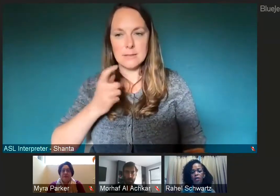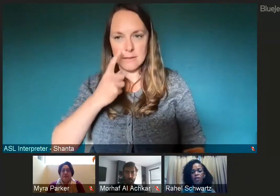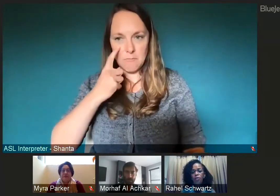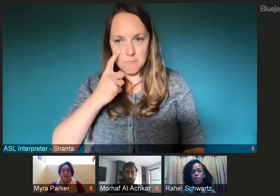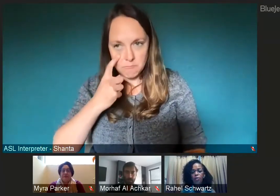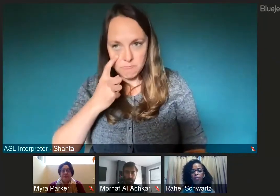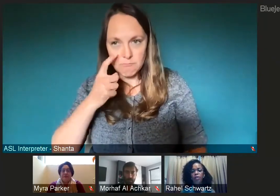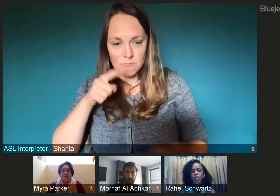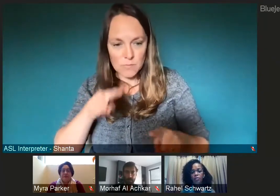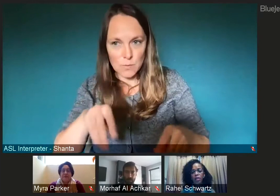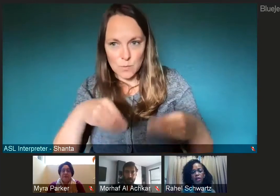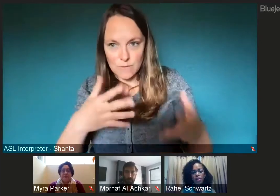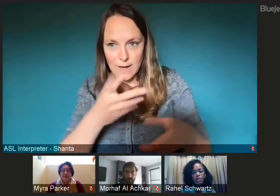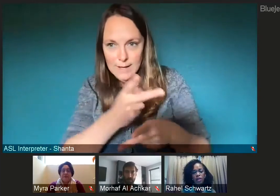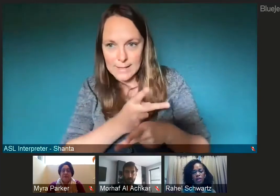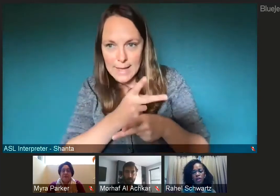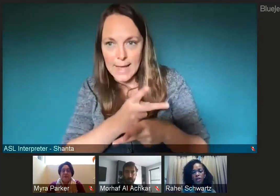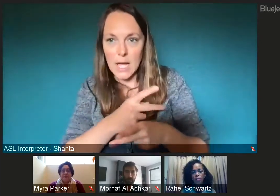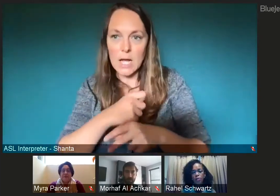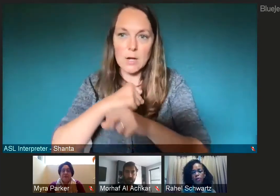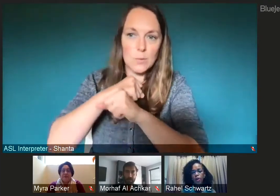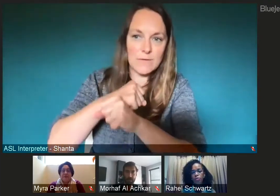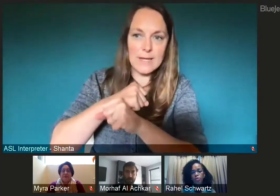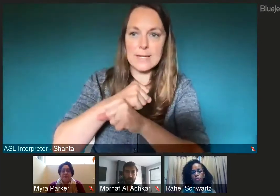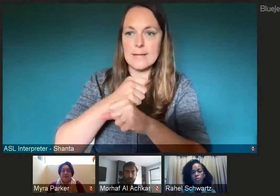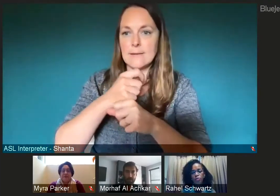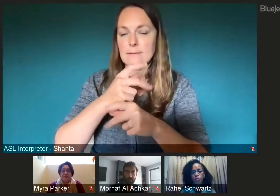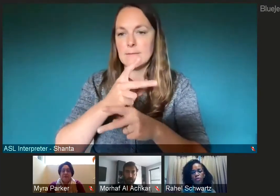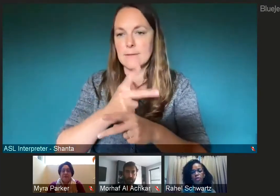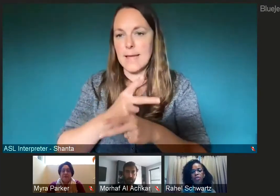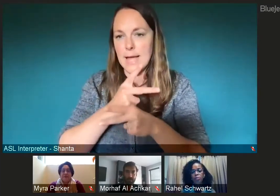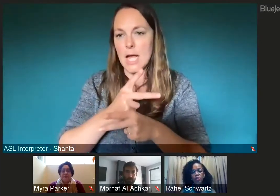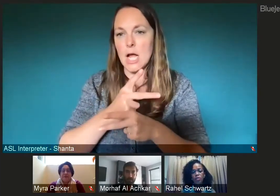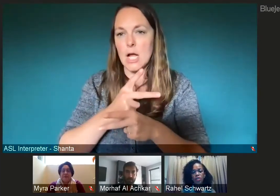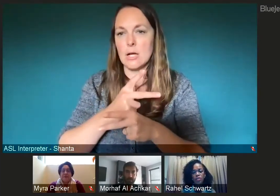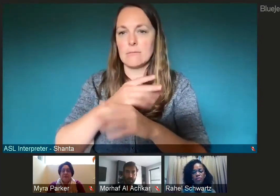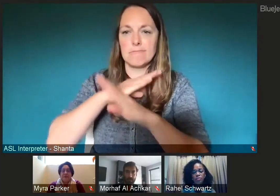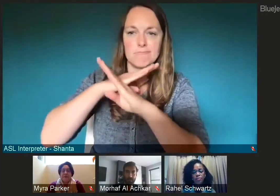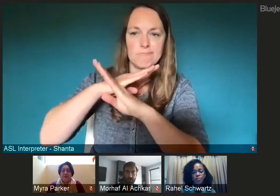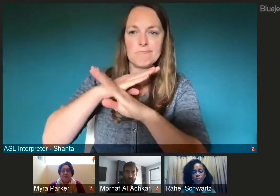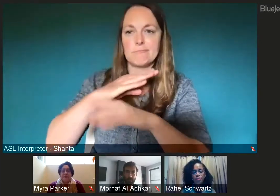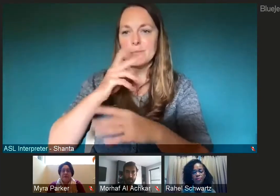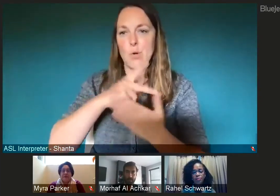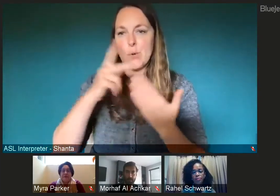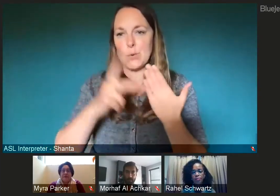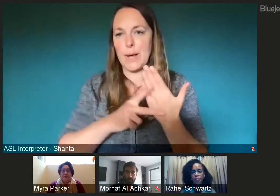providing care or preventative care programs to these communities.